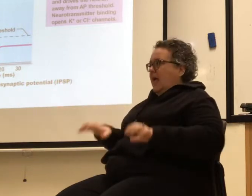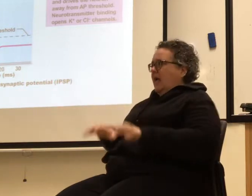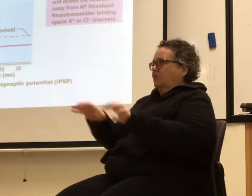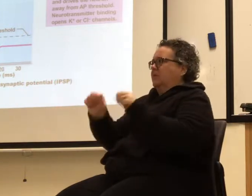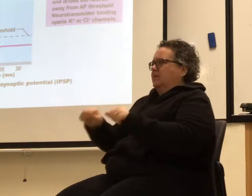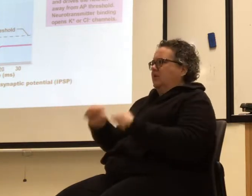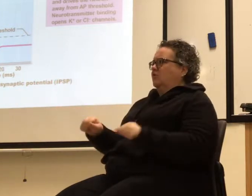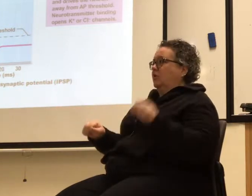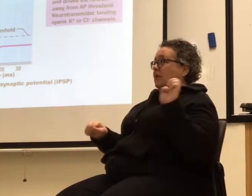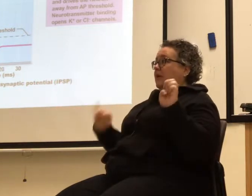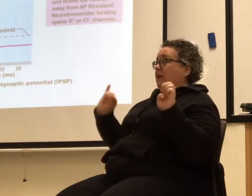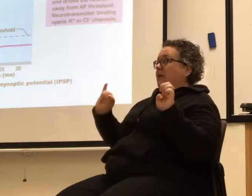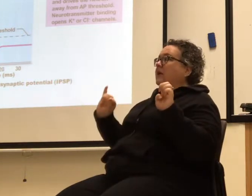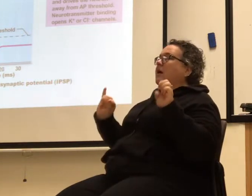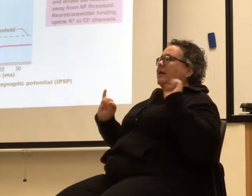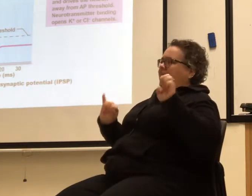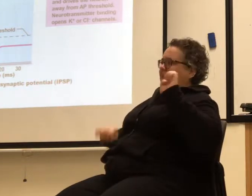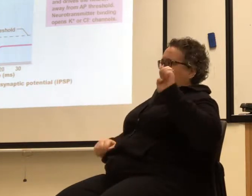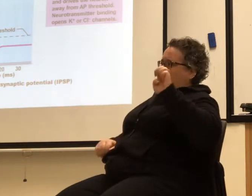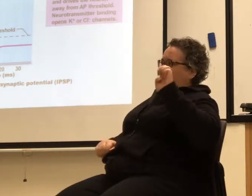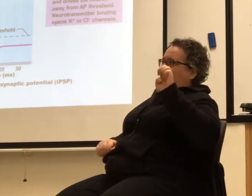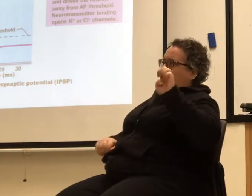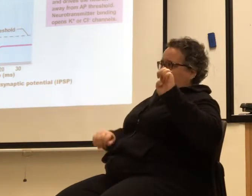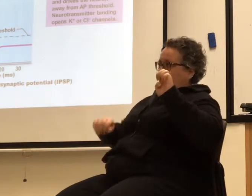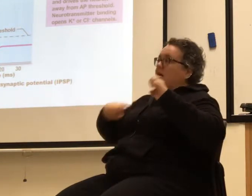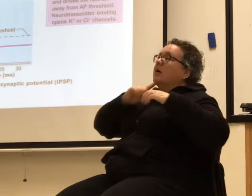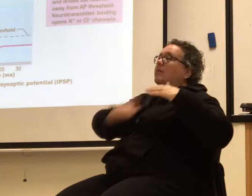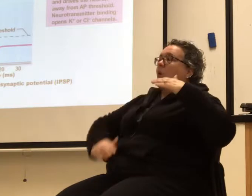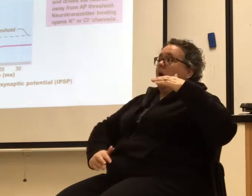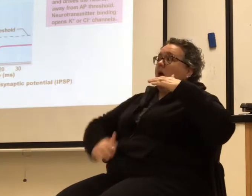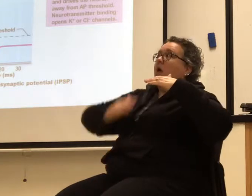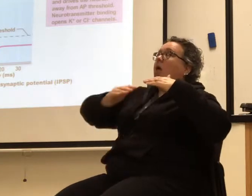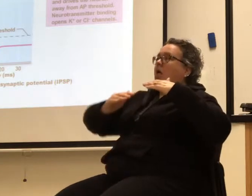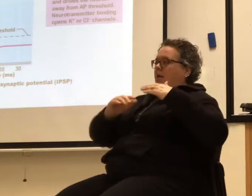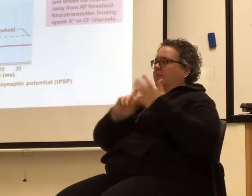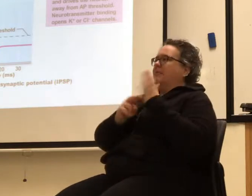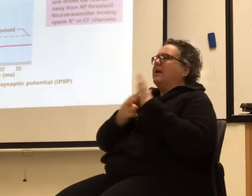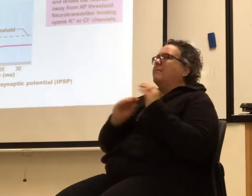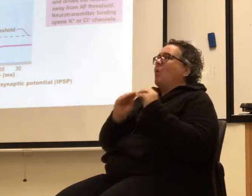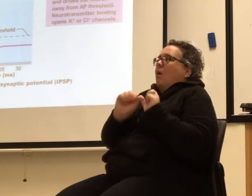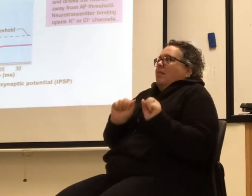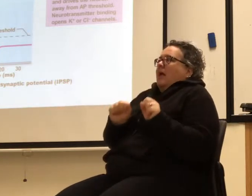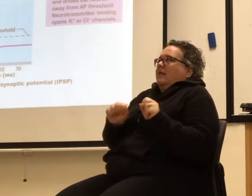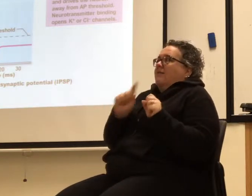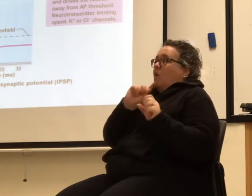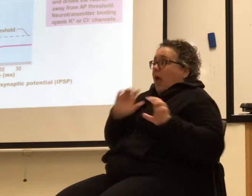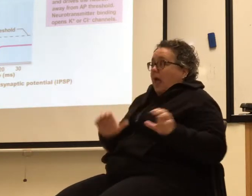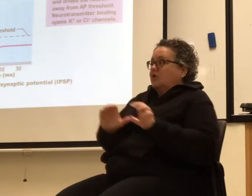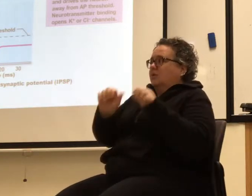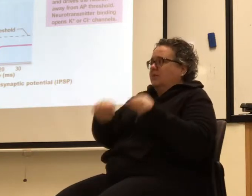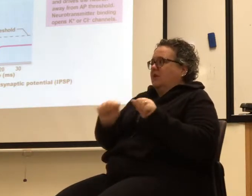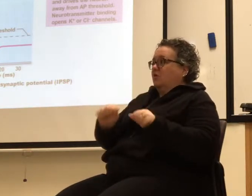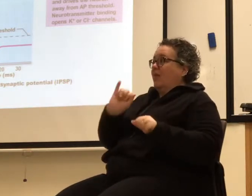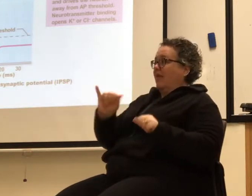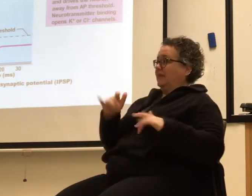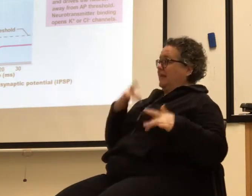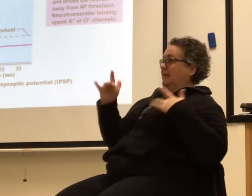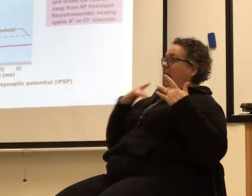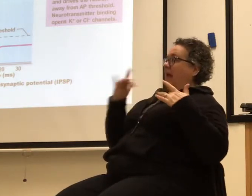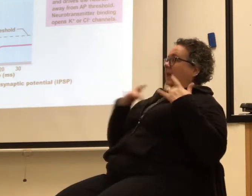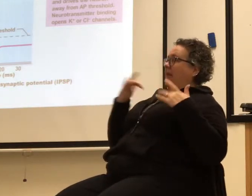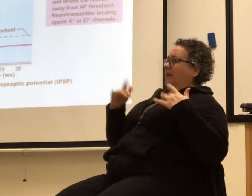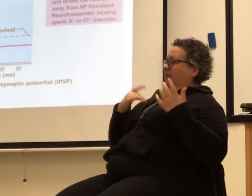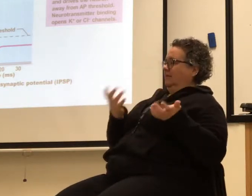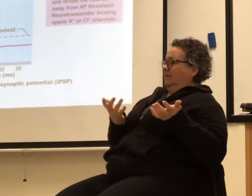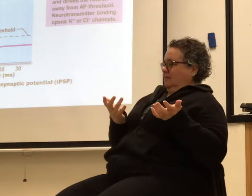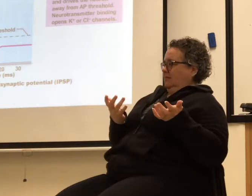potential. EPSP. You get closer to the threshold, you're more likely to get an action potential. That's considered excitatory in